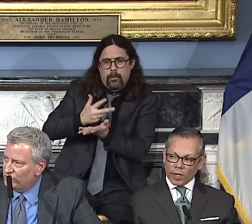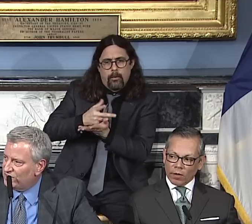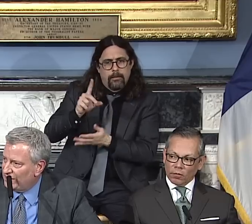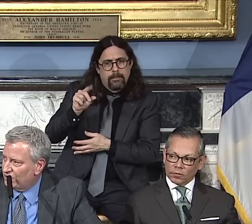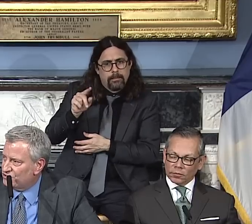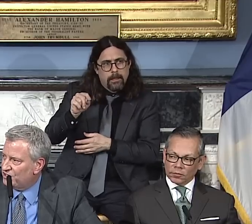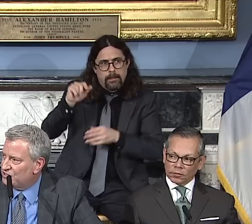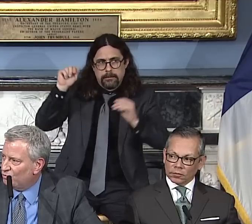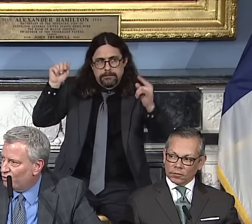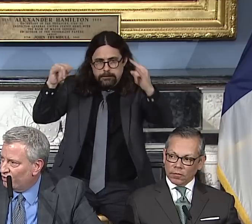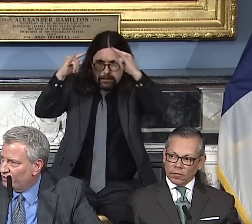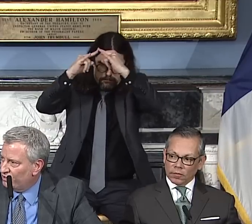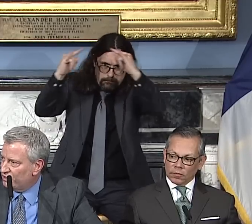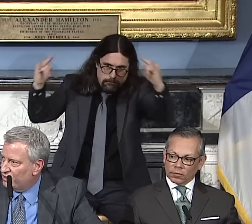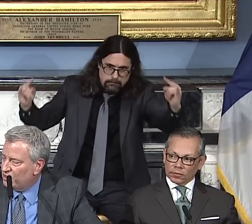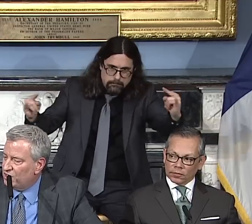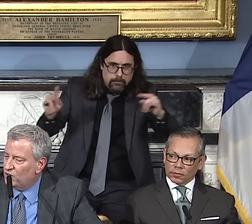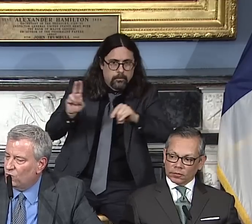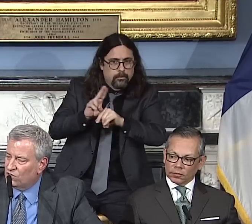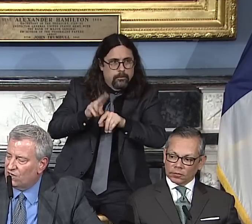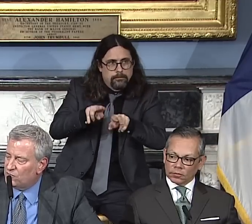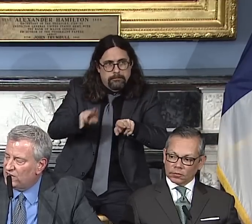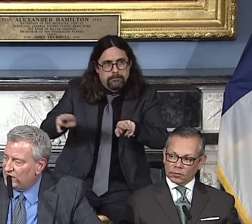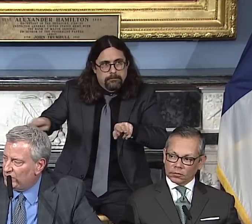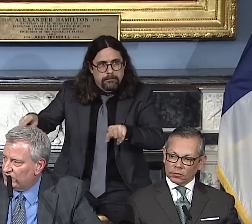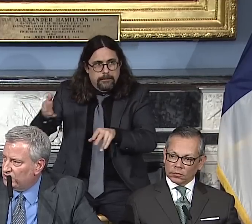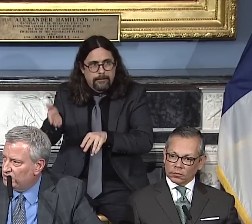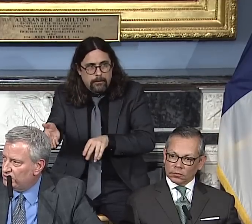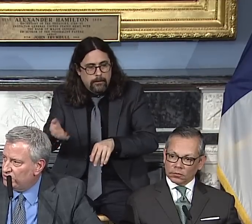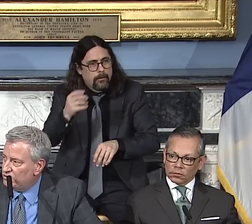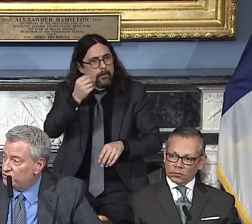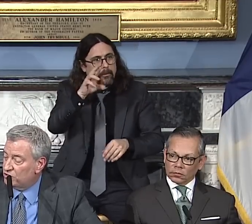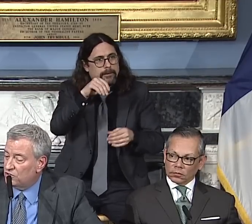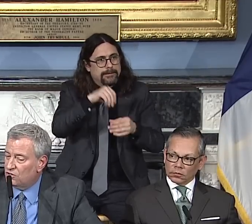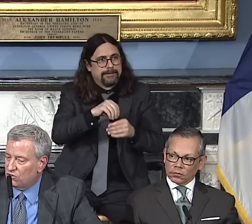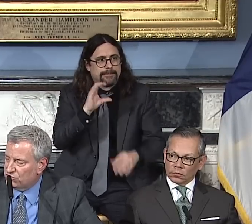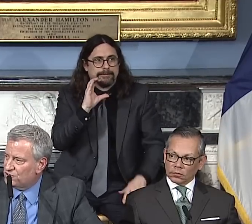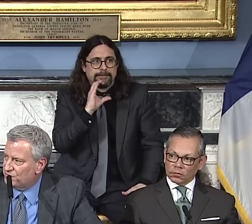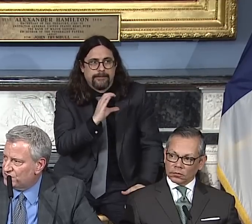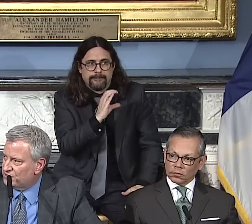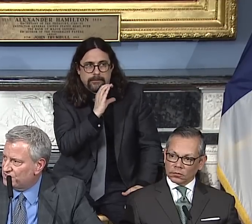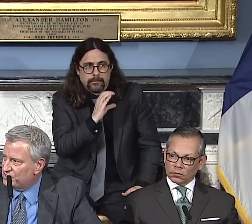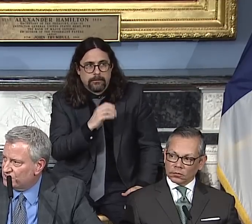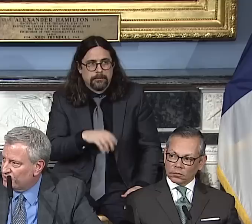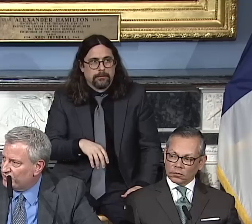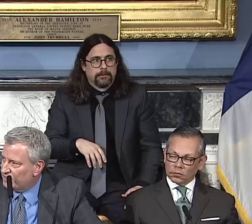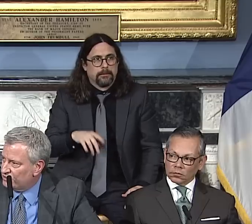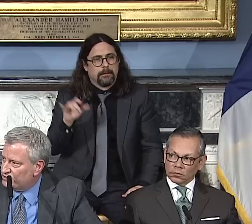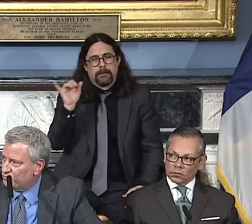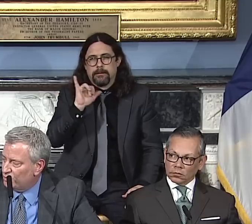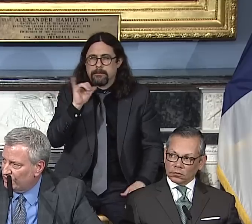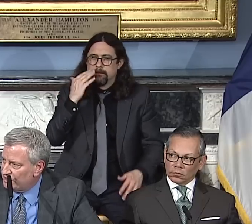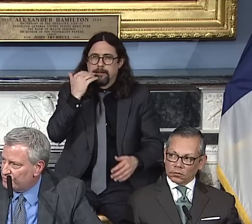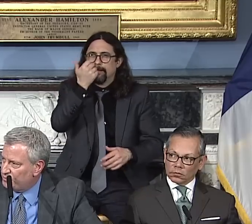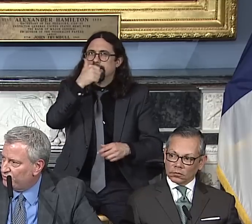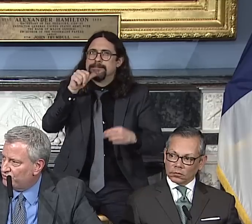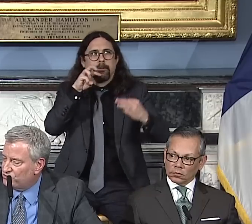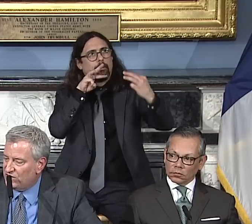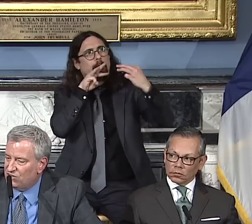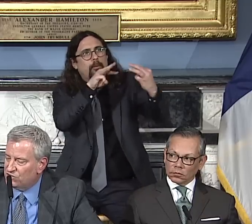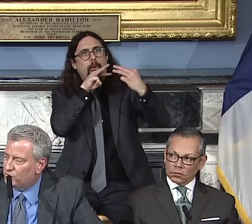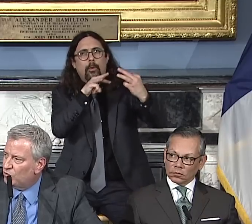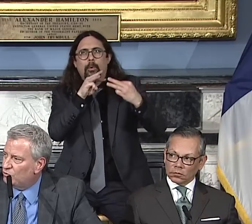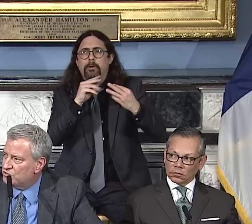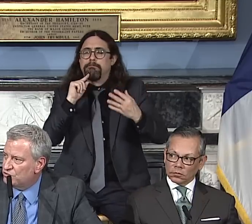where the only analogy is war. In a wartime dynamic, you turn all sorts of facilities into something else. You mobilize people,